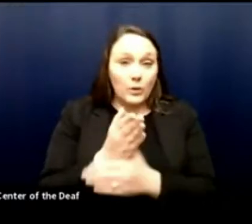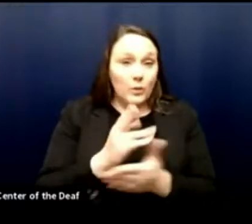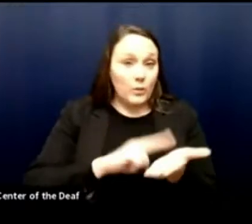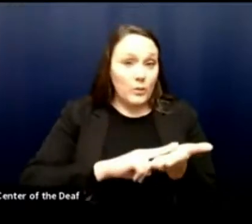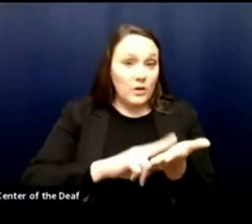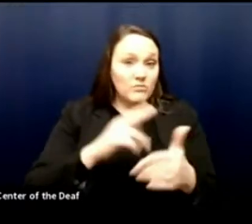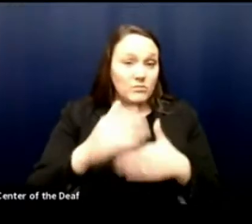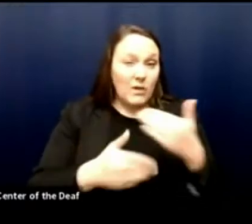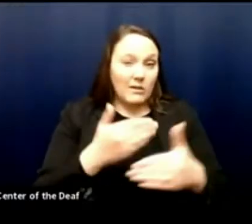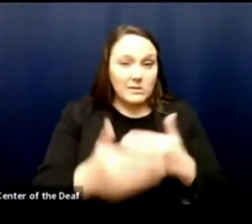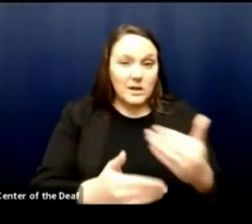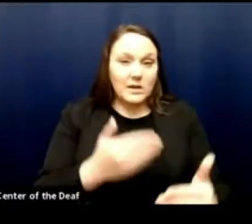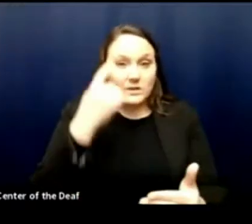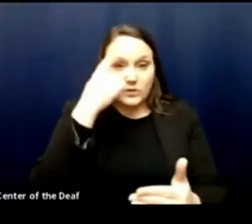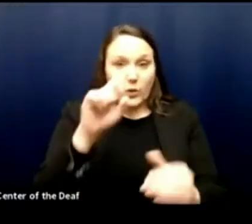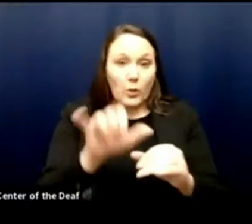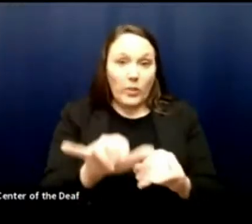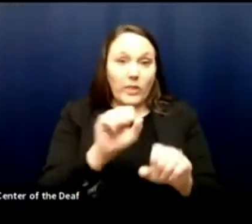system and hope to have an